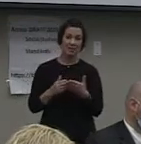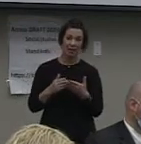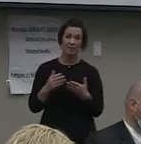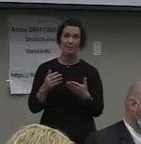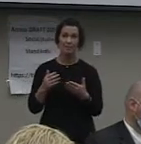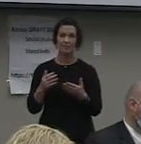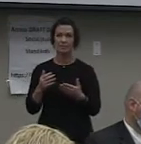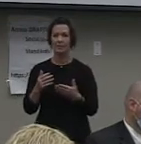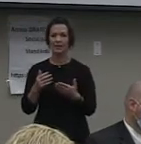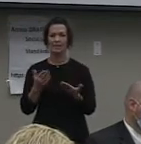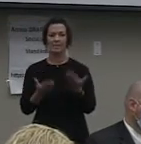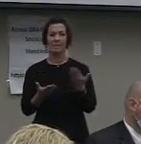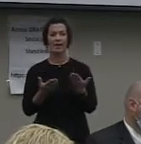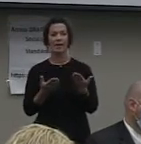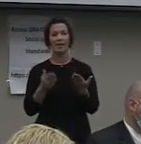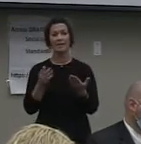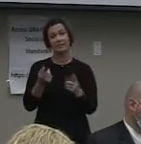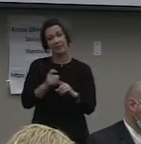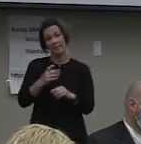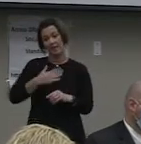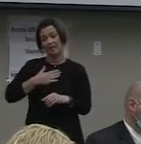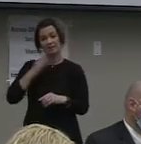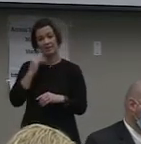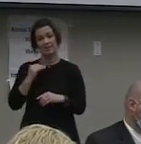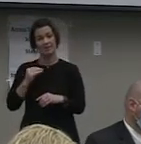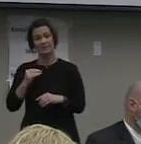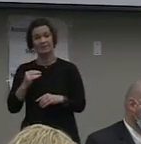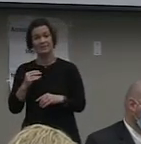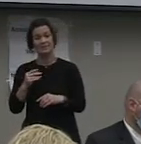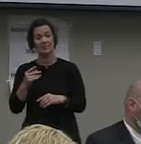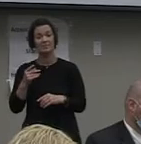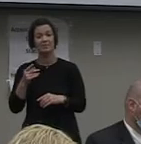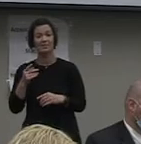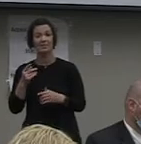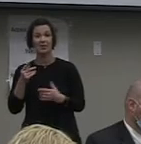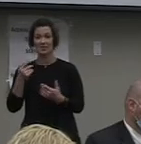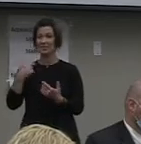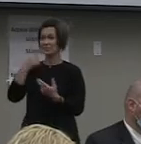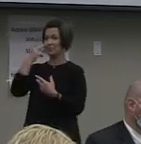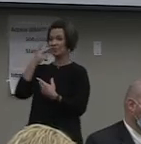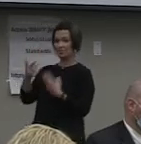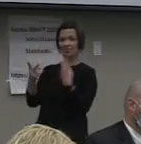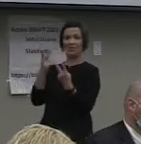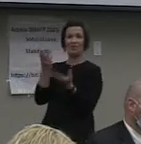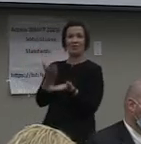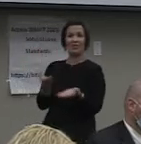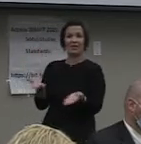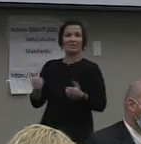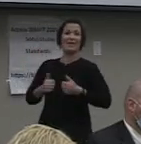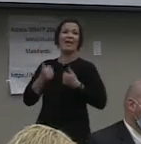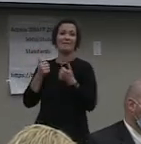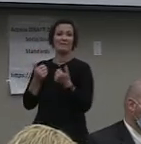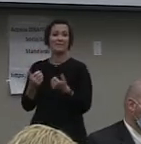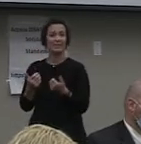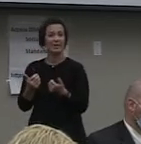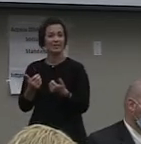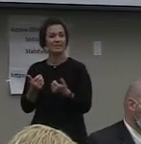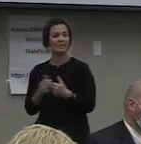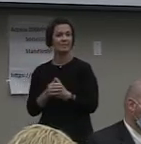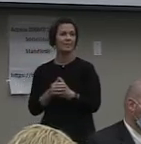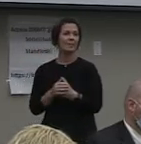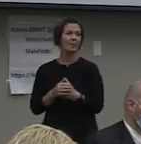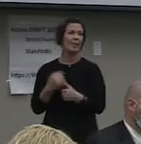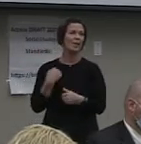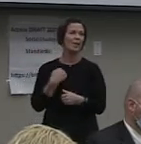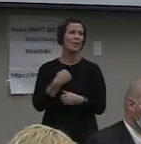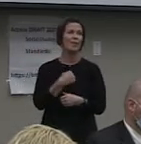important. So I know when I was in school, history stopped in the 1930s. I went to, graduated in 1965. We